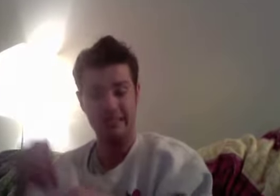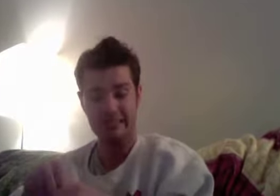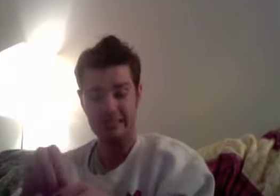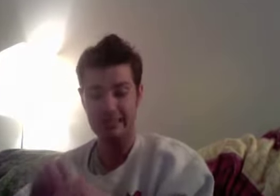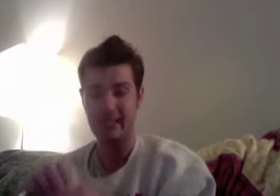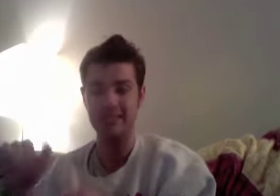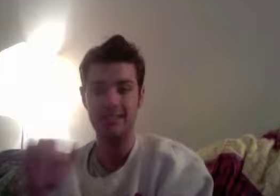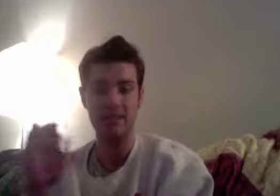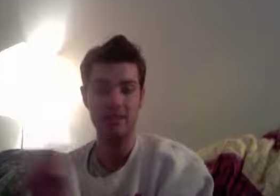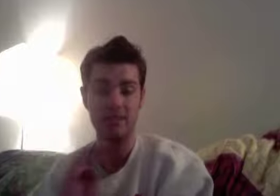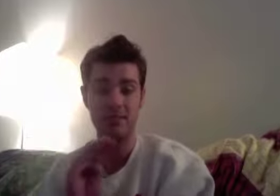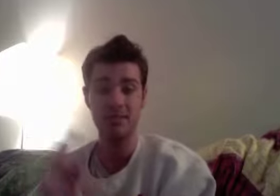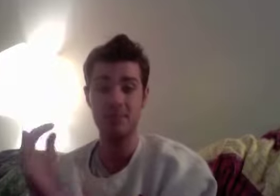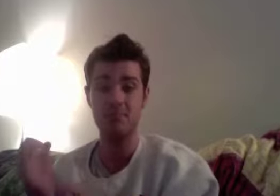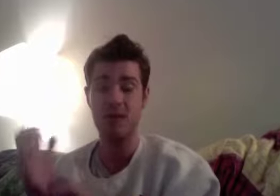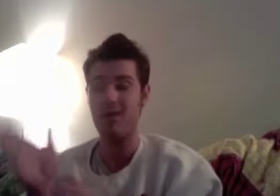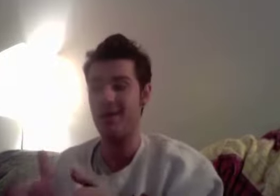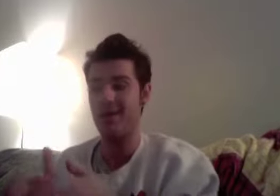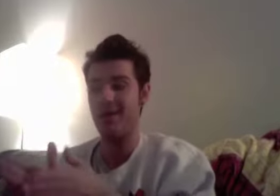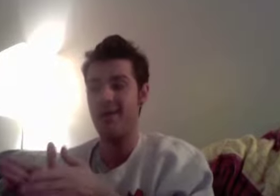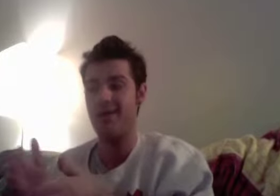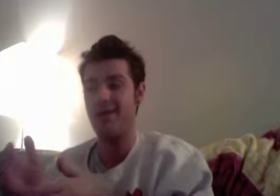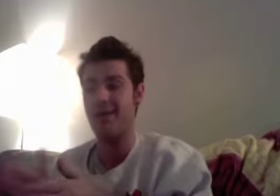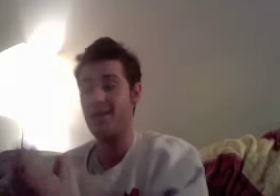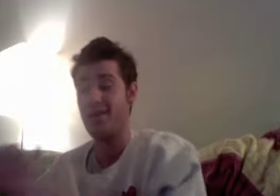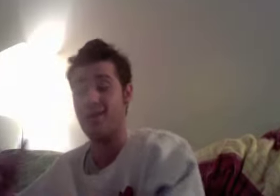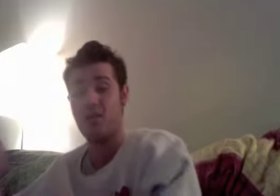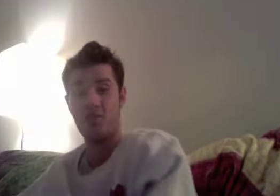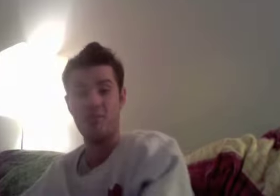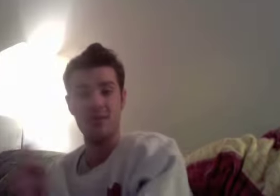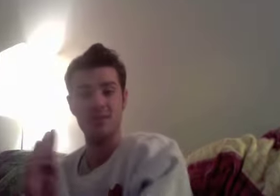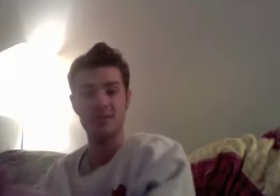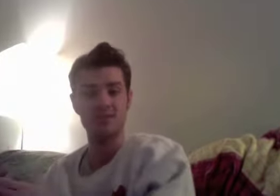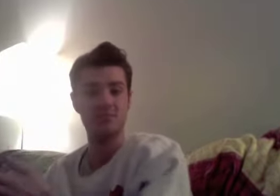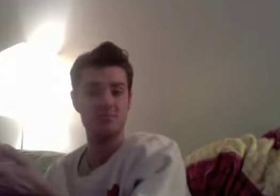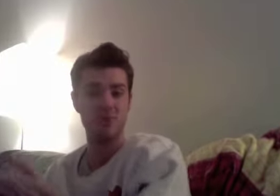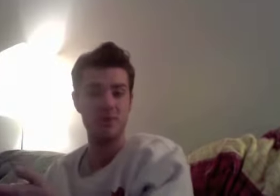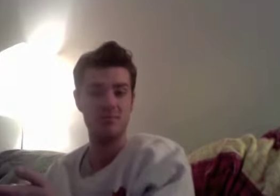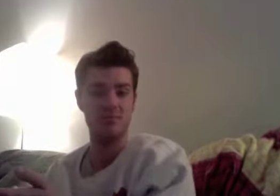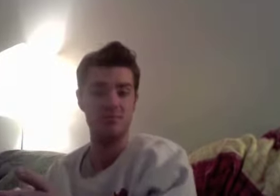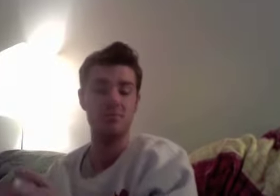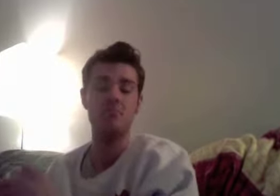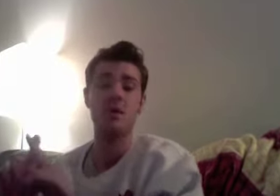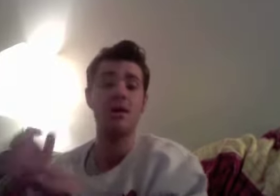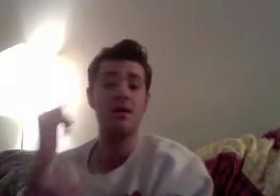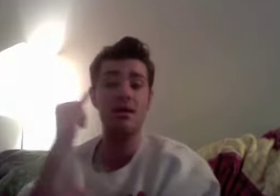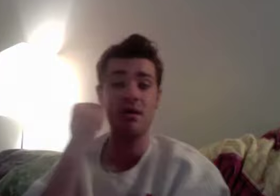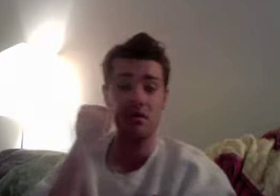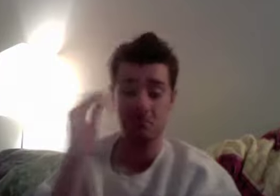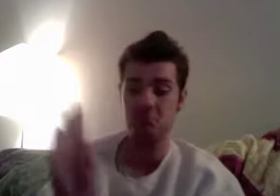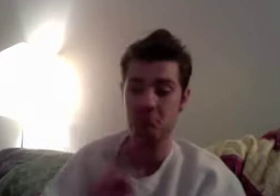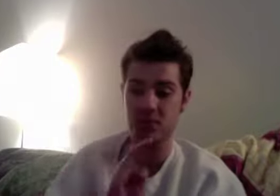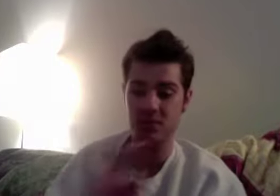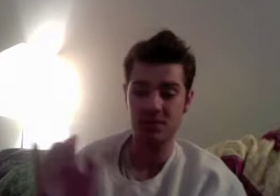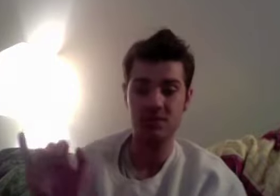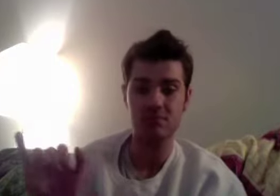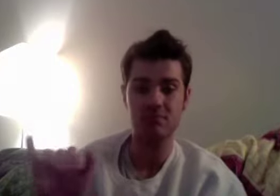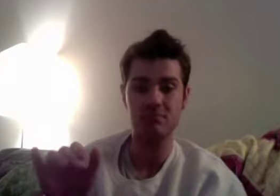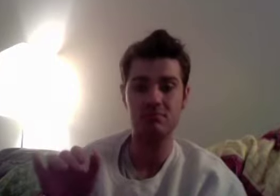another corporation or other business handle that. But for those that do, you would then go to the printer, and then you put your checks in, feed it into the